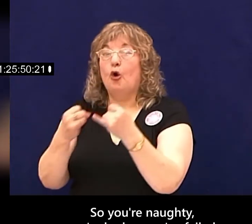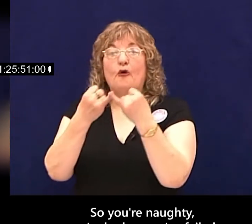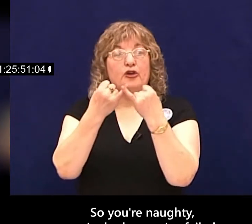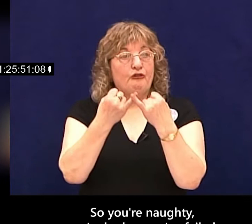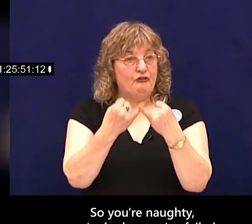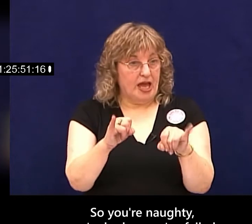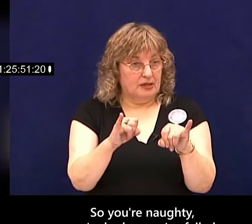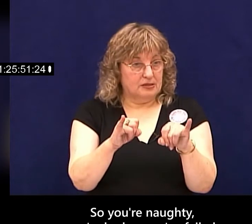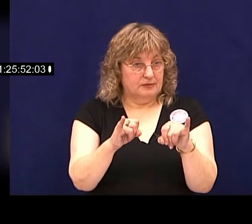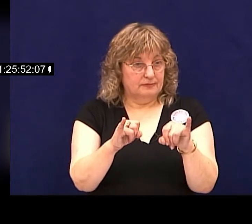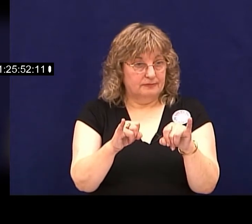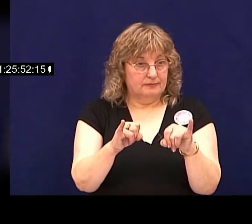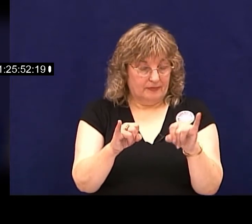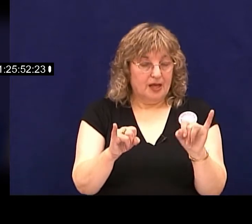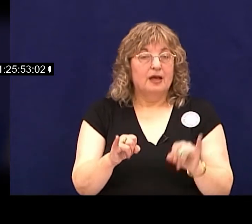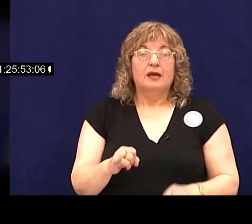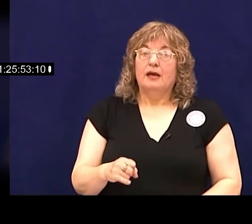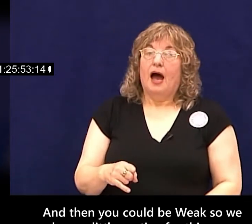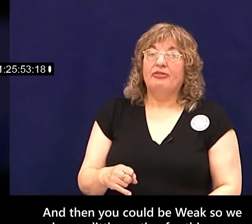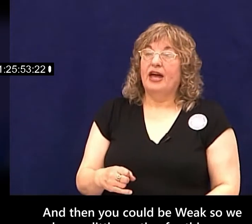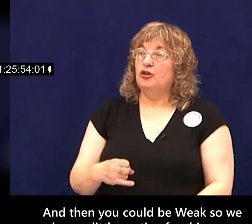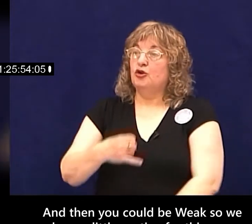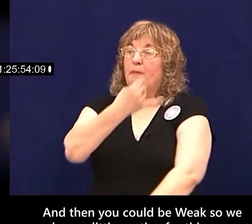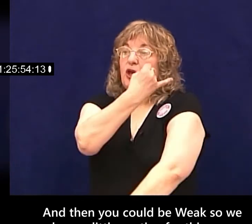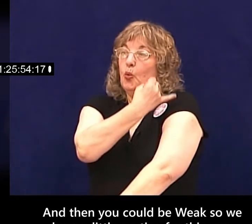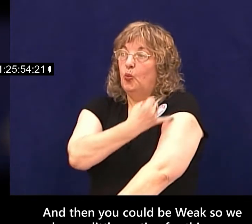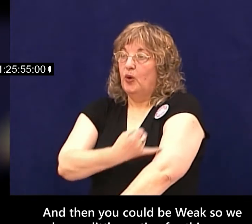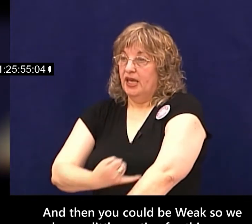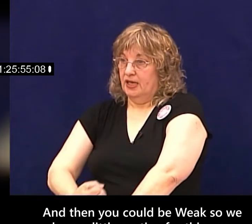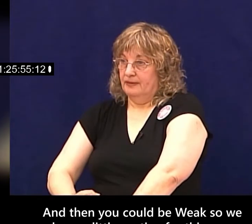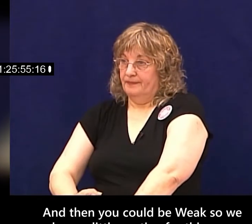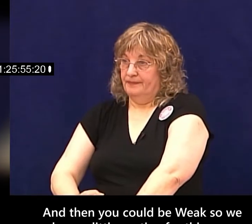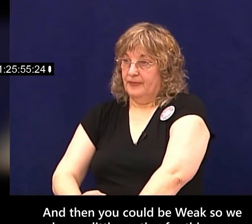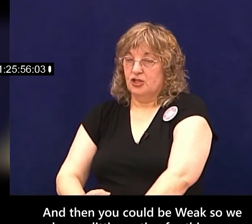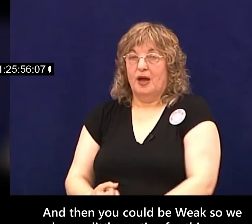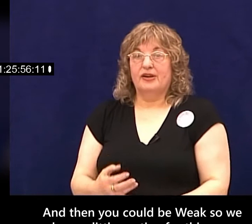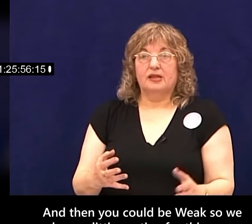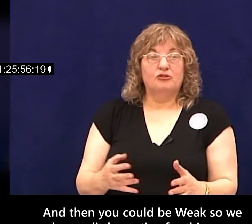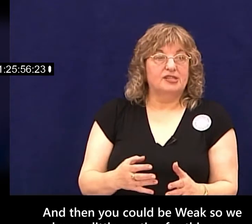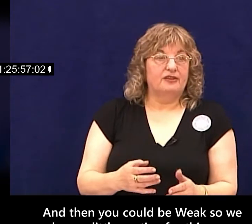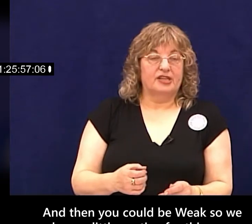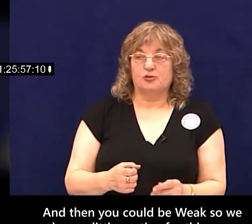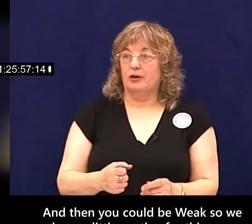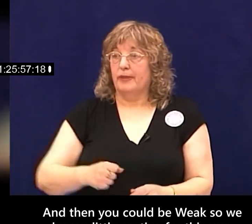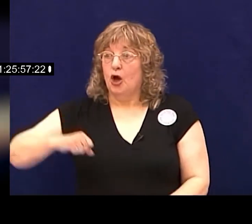or you've failed. And then you could be weak. So we have a little routine for this one.